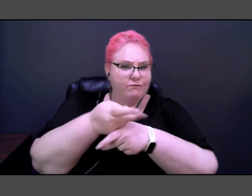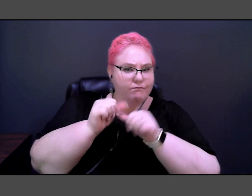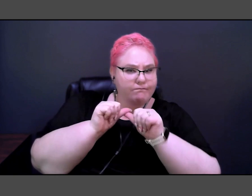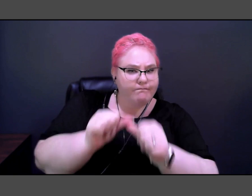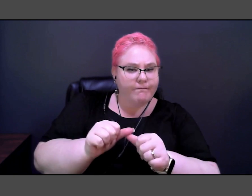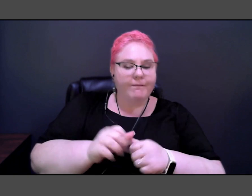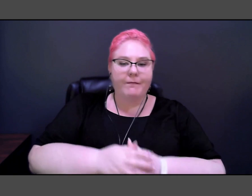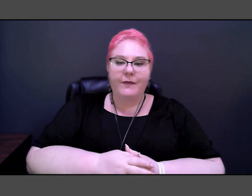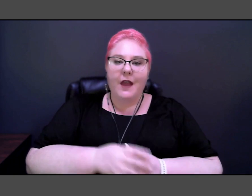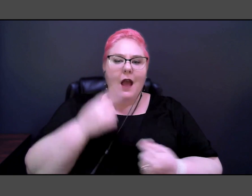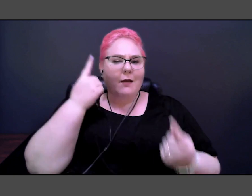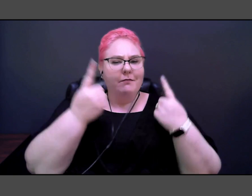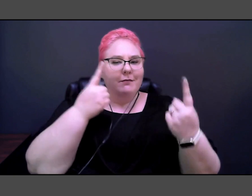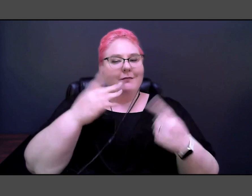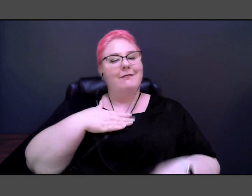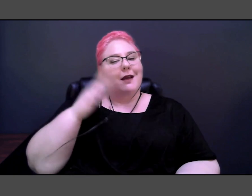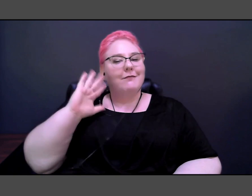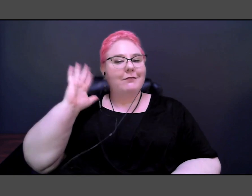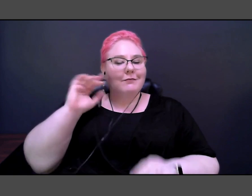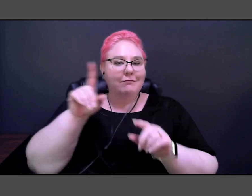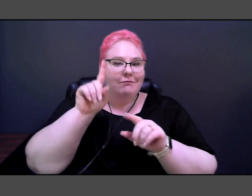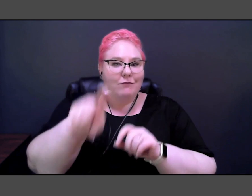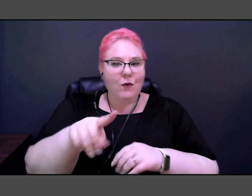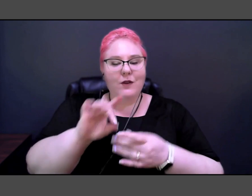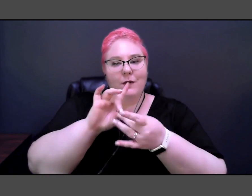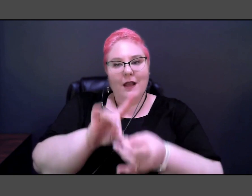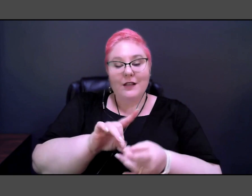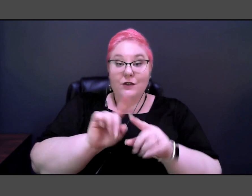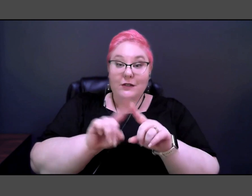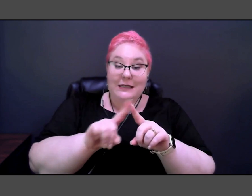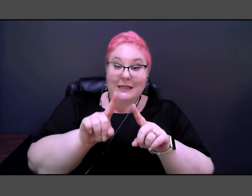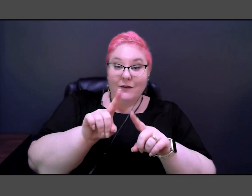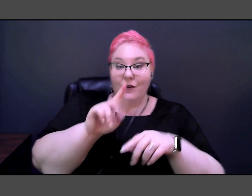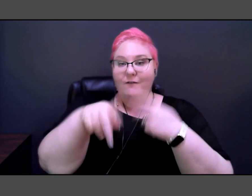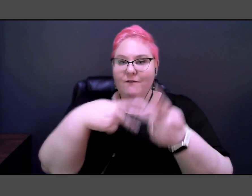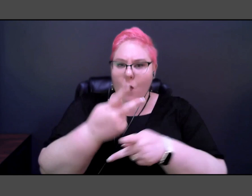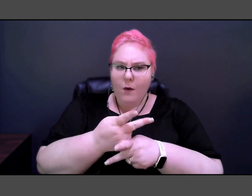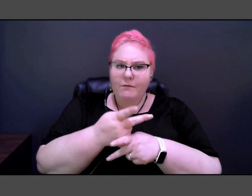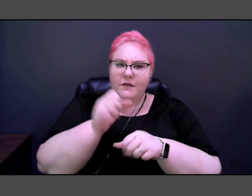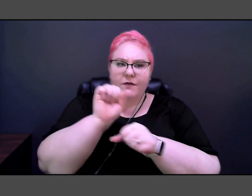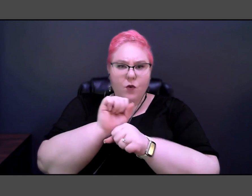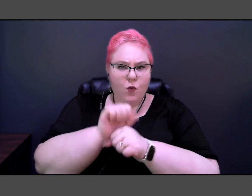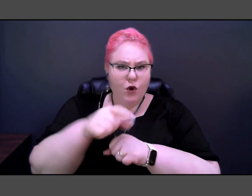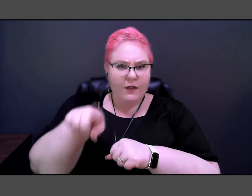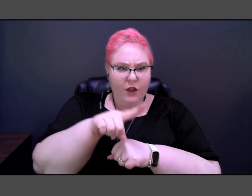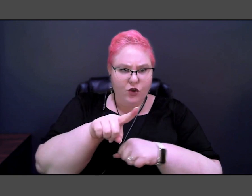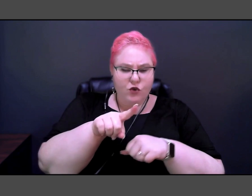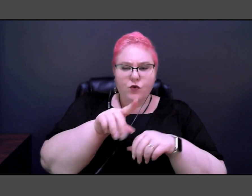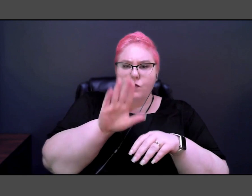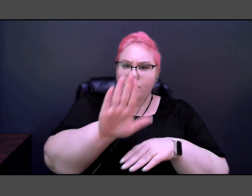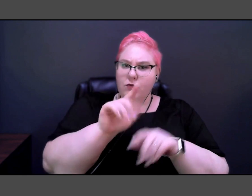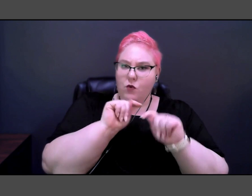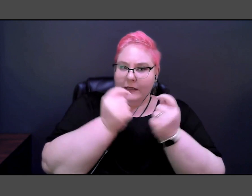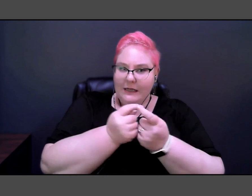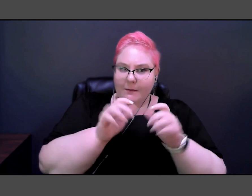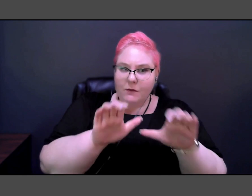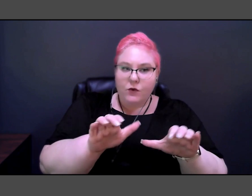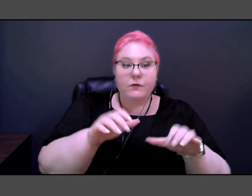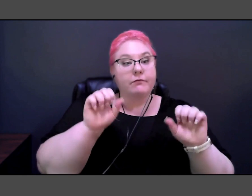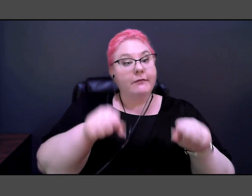my earlier question about the different forms of the work that you and your team do. Could you tell us more about that?